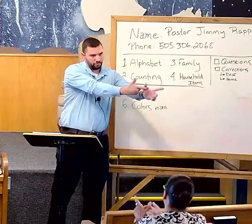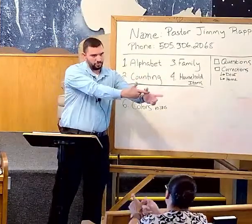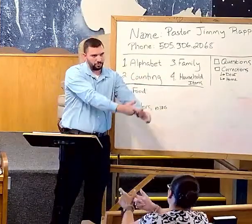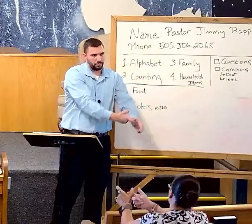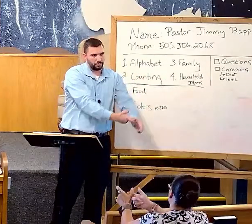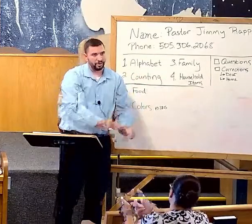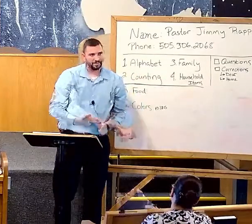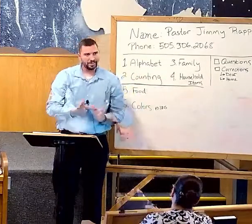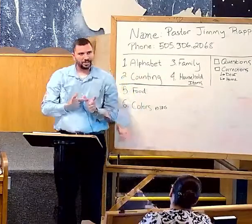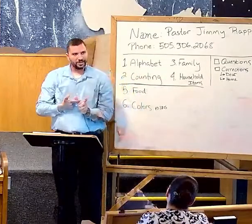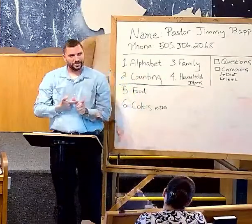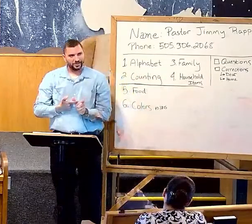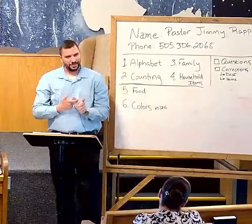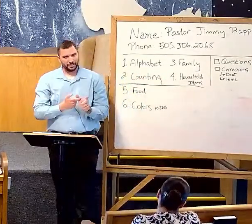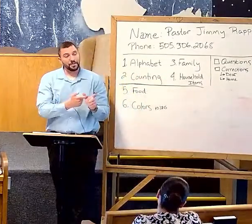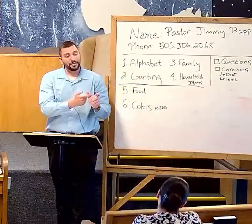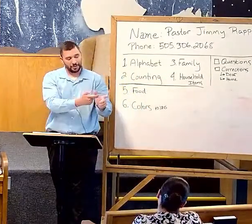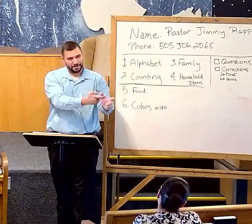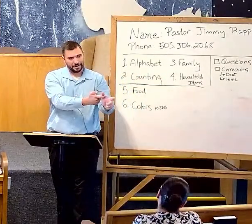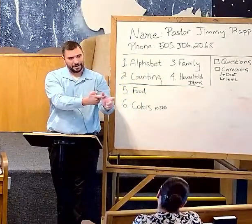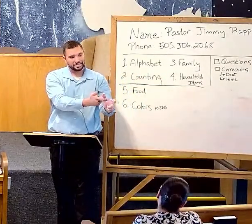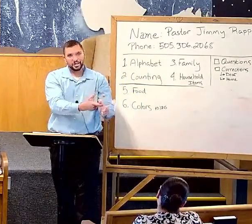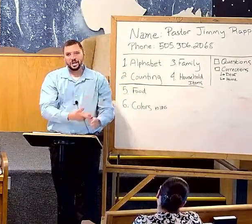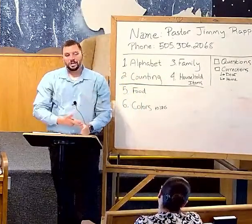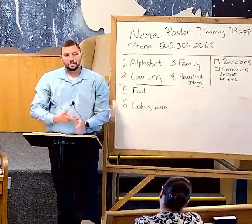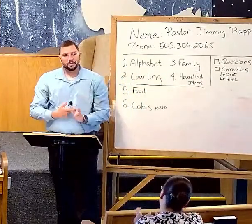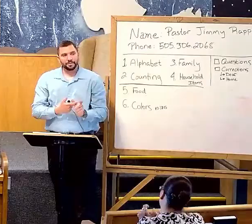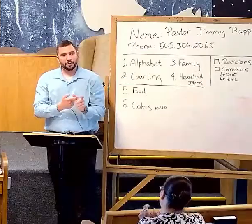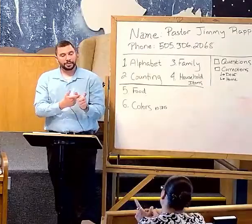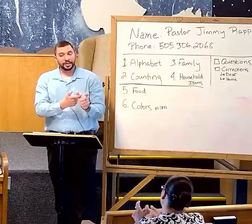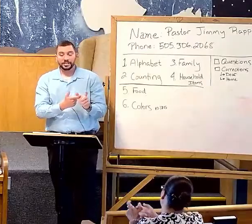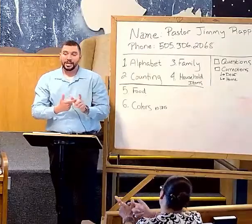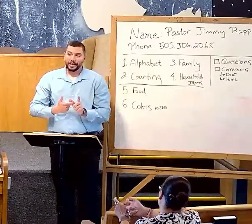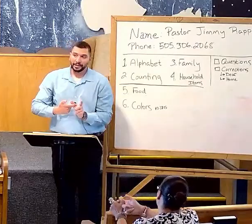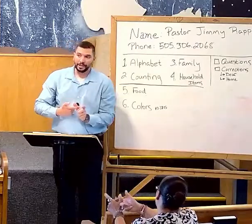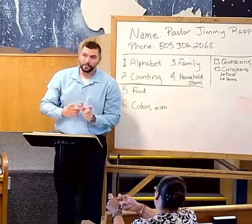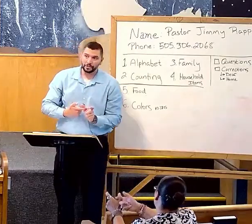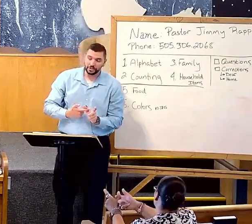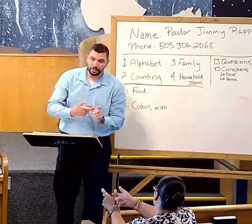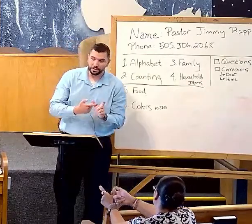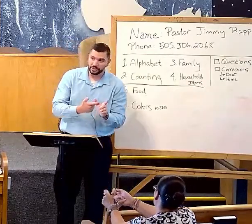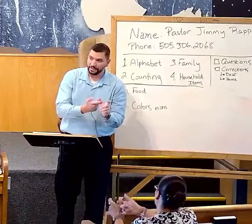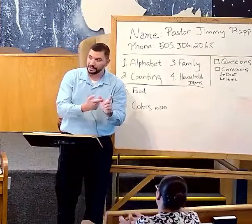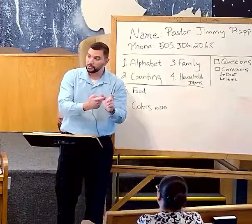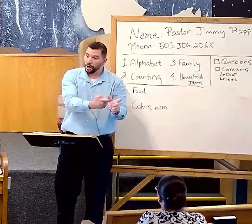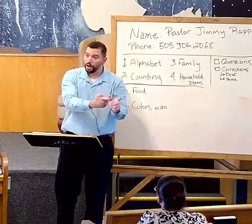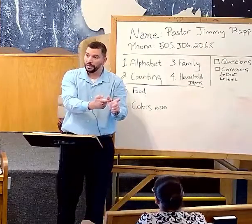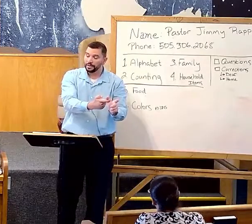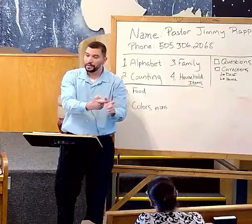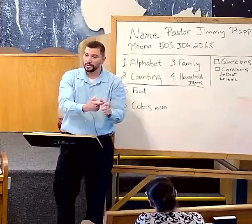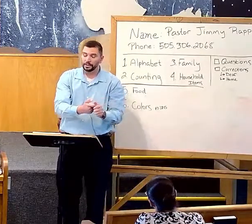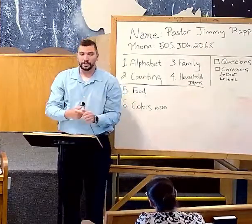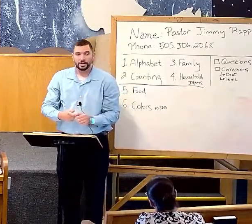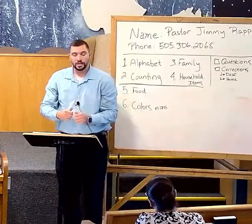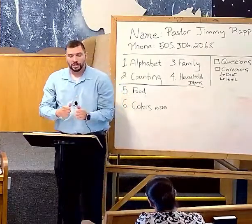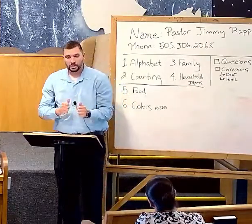run. You gotta move it forward. Yes, move it forward, because once you understand that's run,